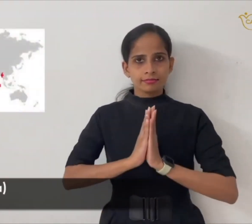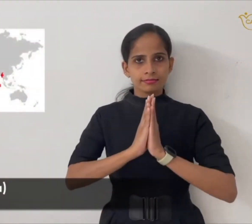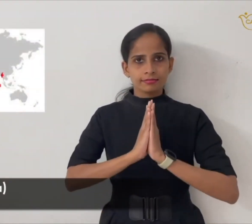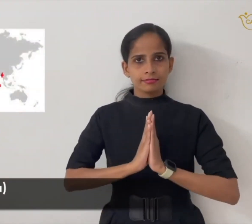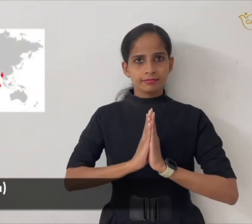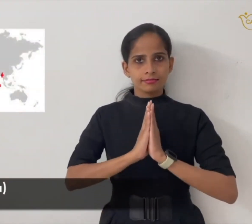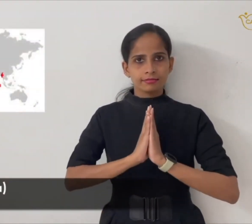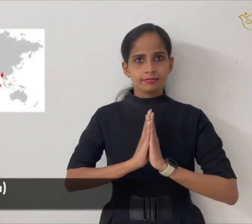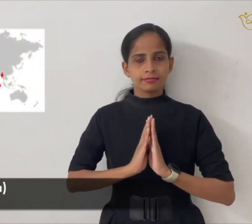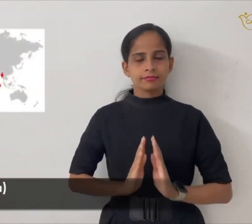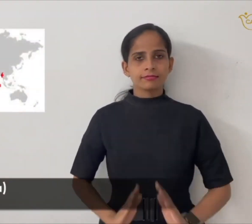Myanmar,